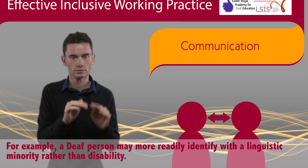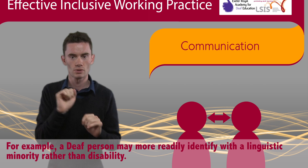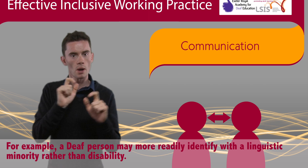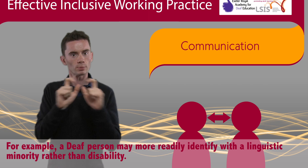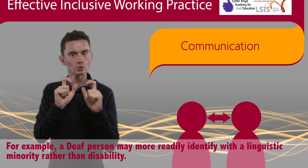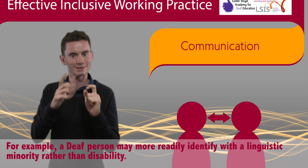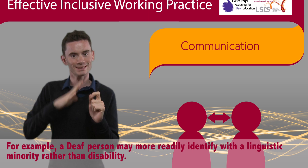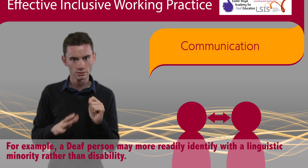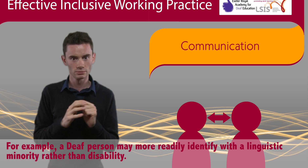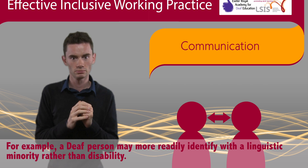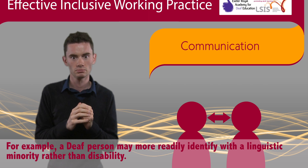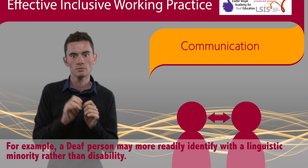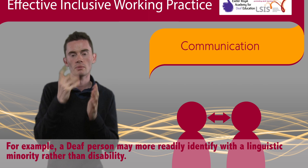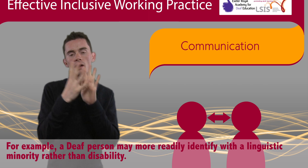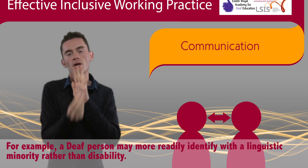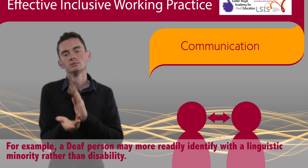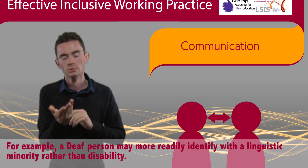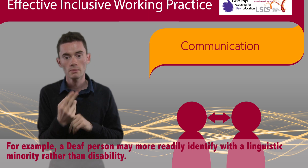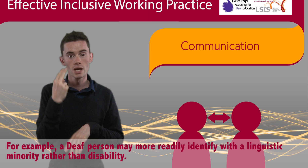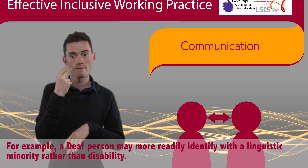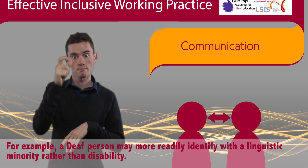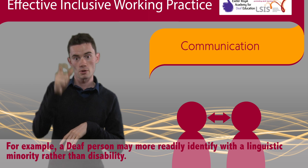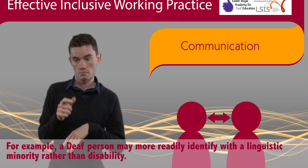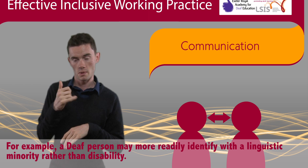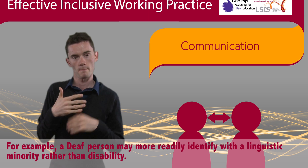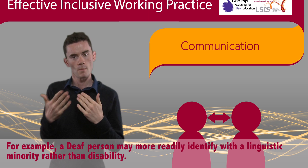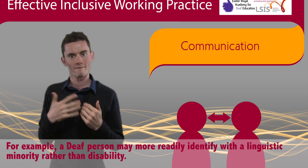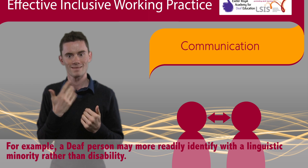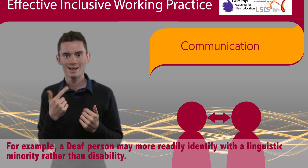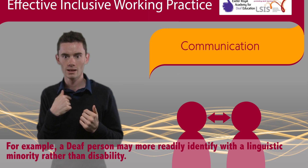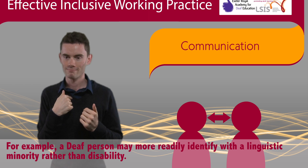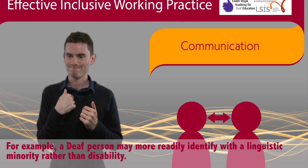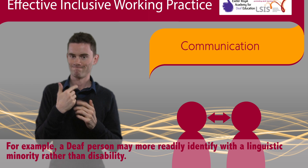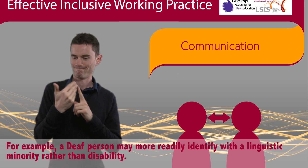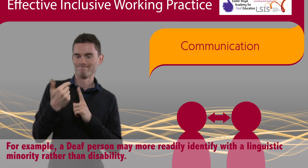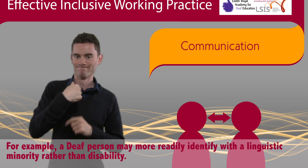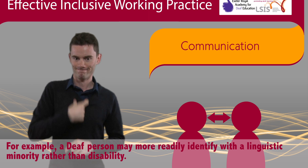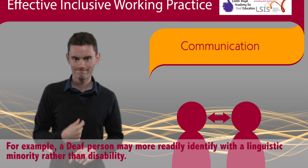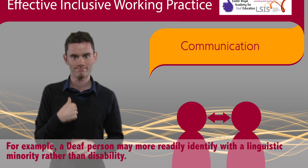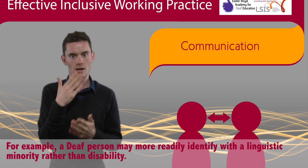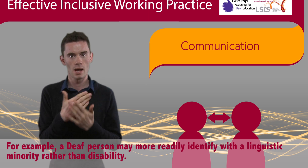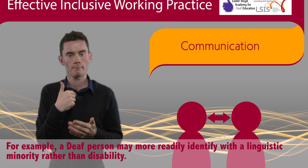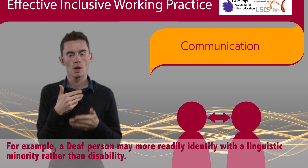example, a deaf person may be more readily identified with a linguistic minority rather than